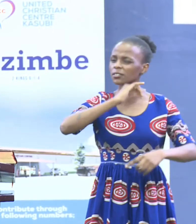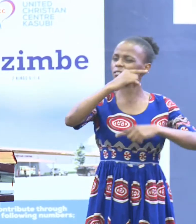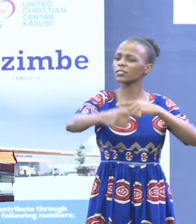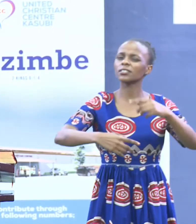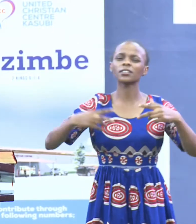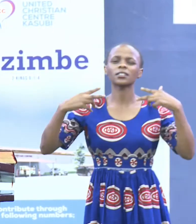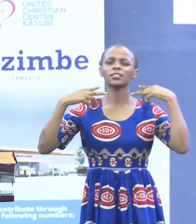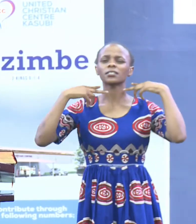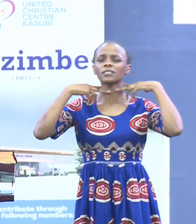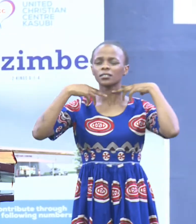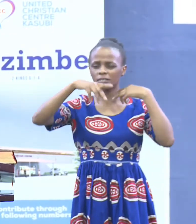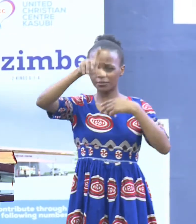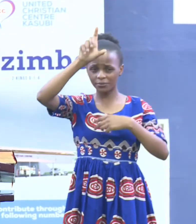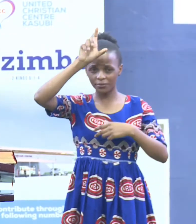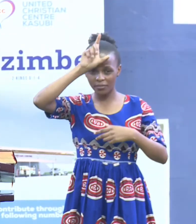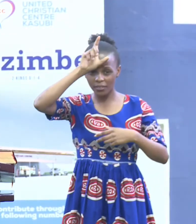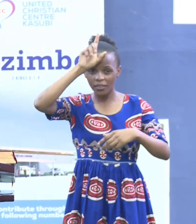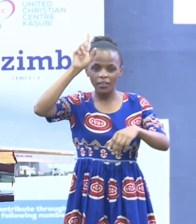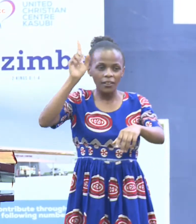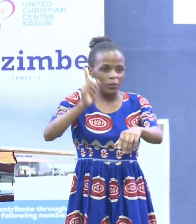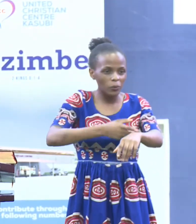When the Israelites were still in Egypt